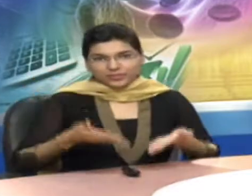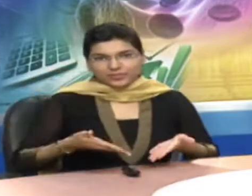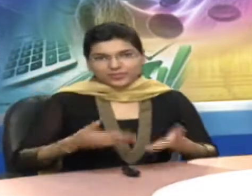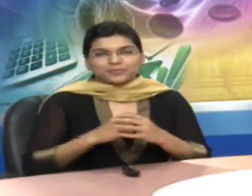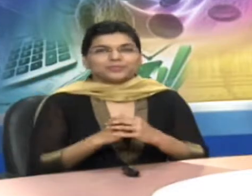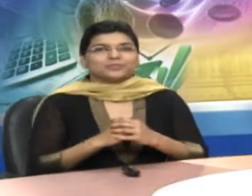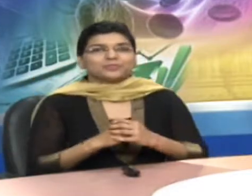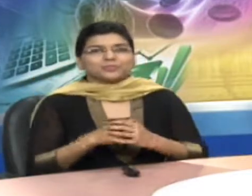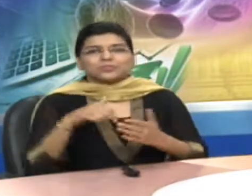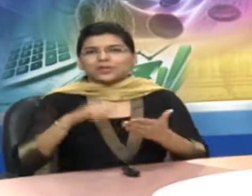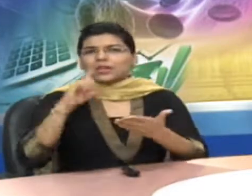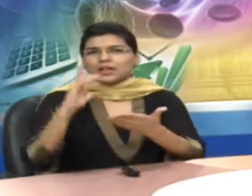In this video,